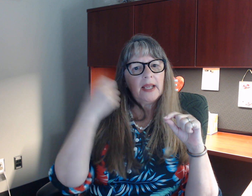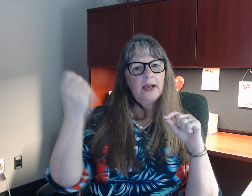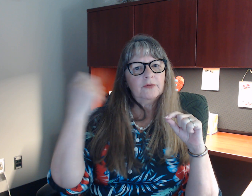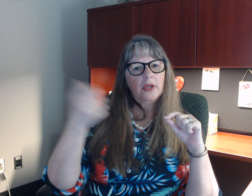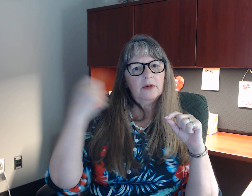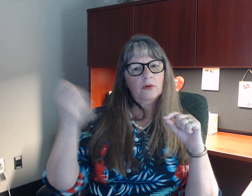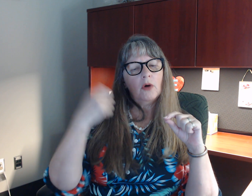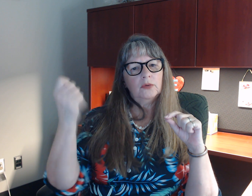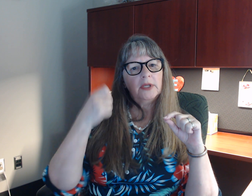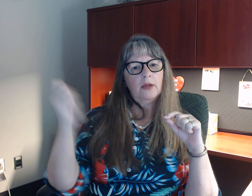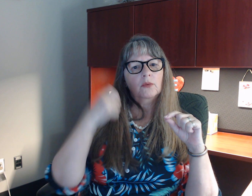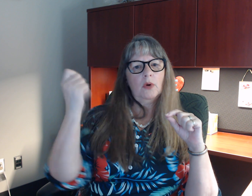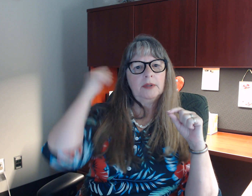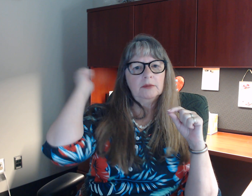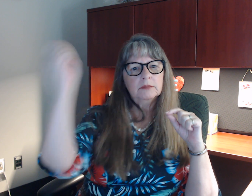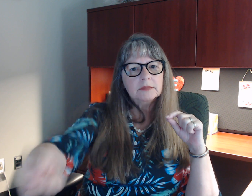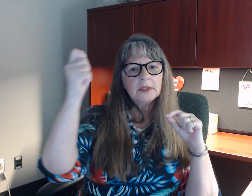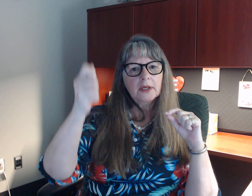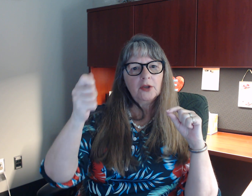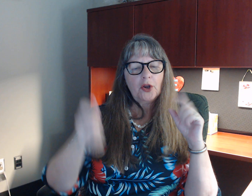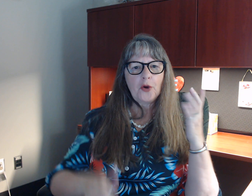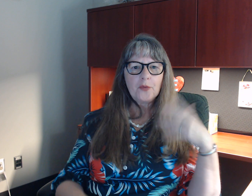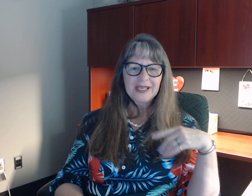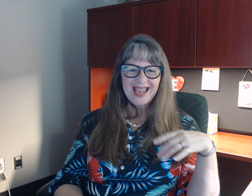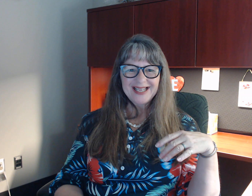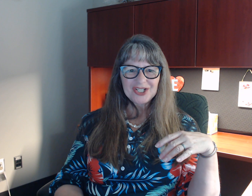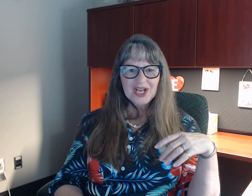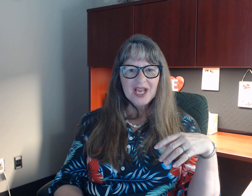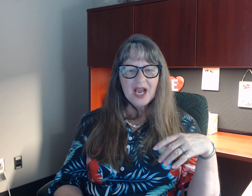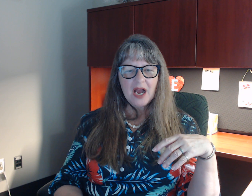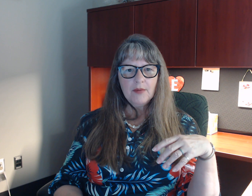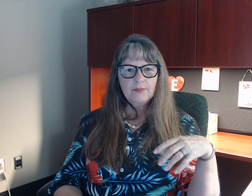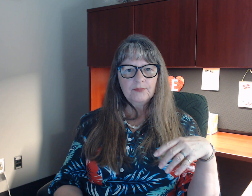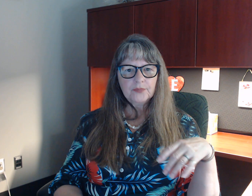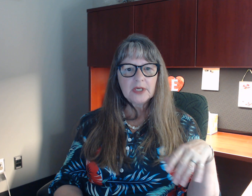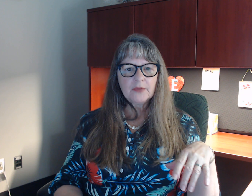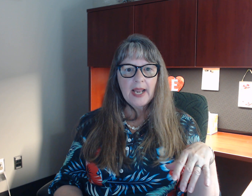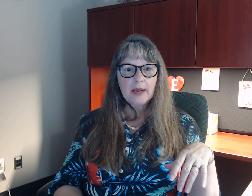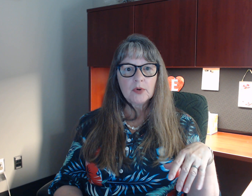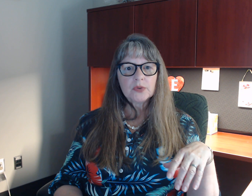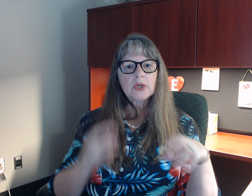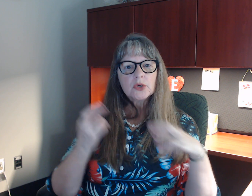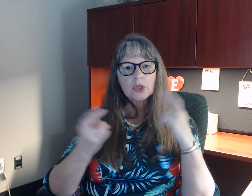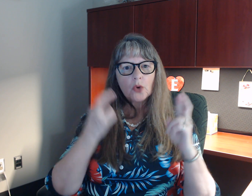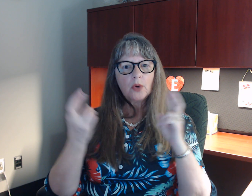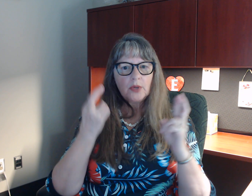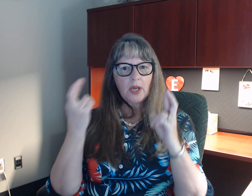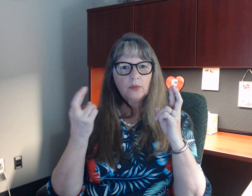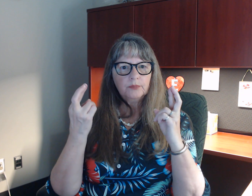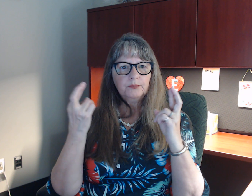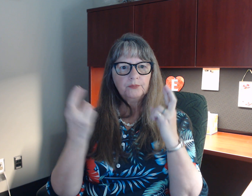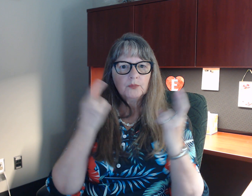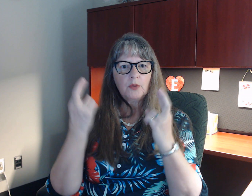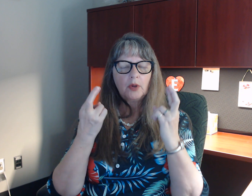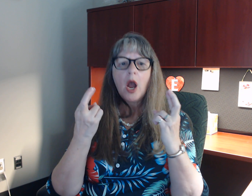of can hold it in a rope and and catch the different animals. So rodeo.